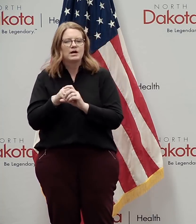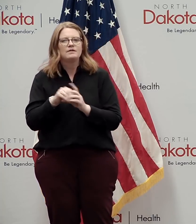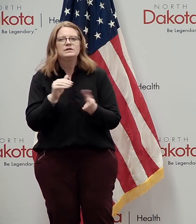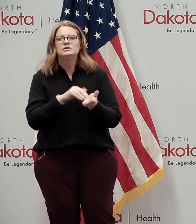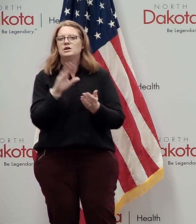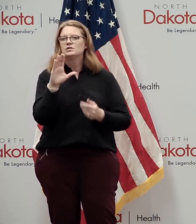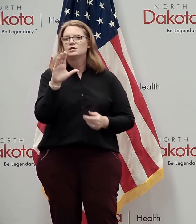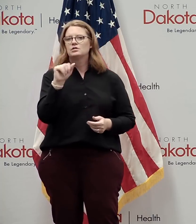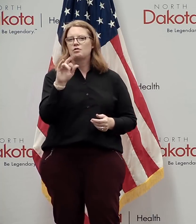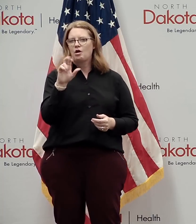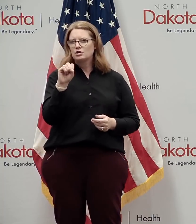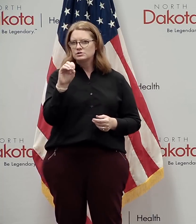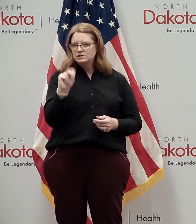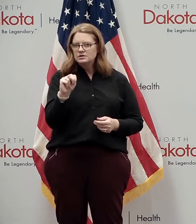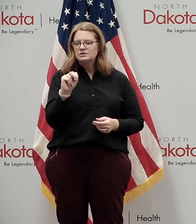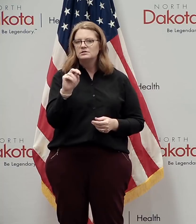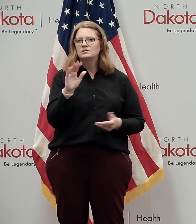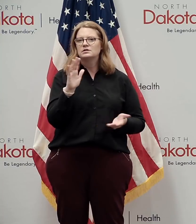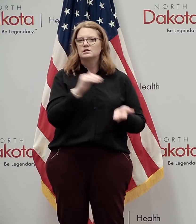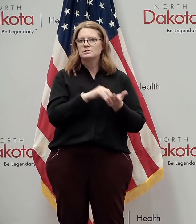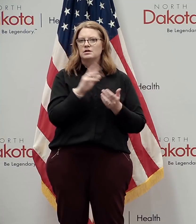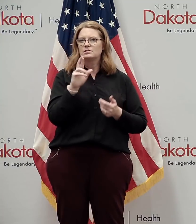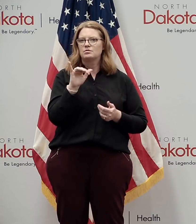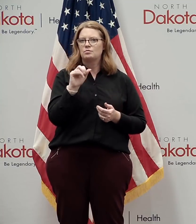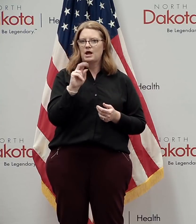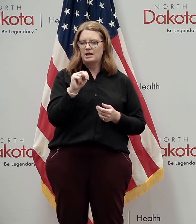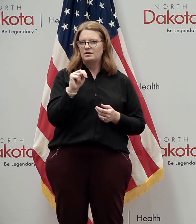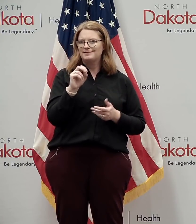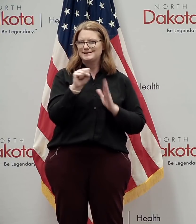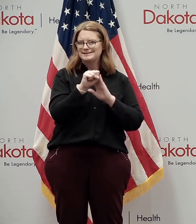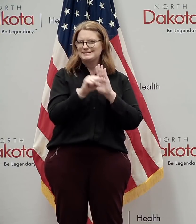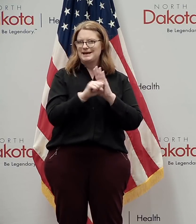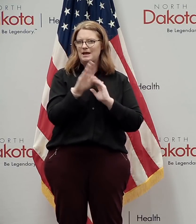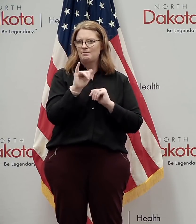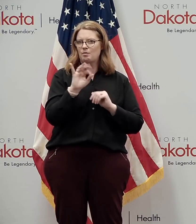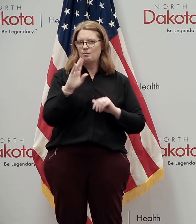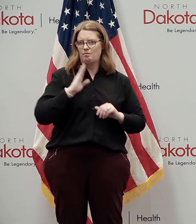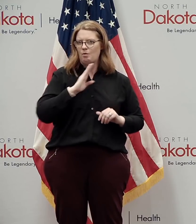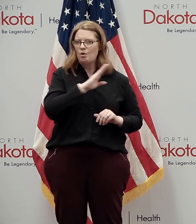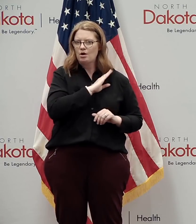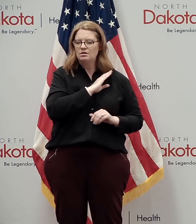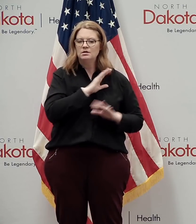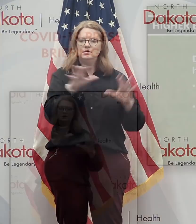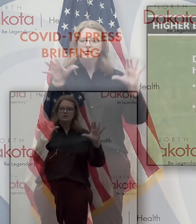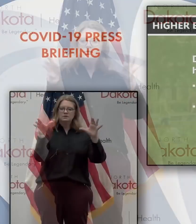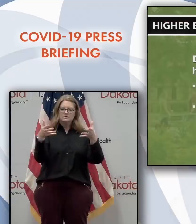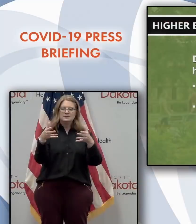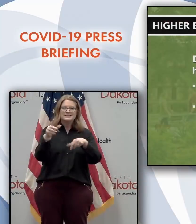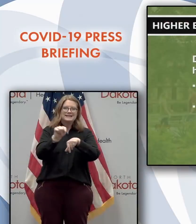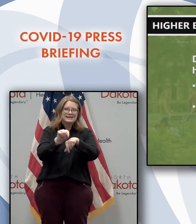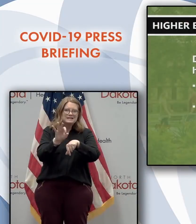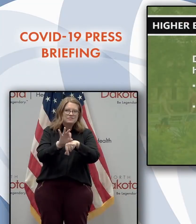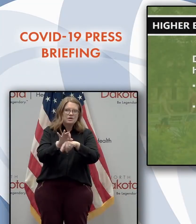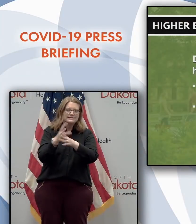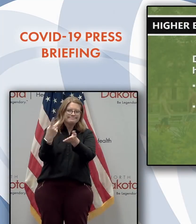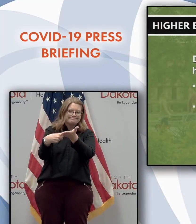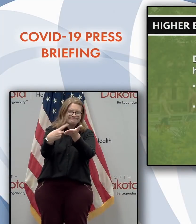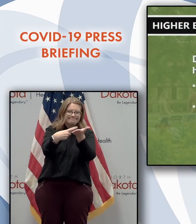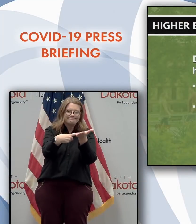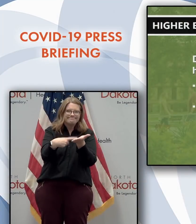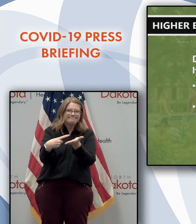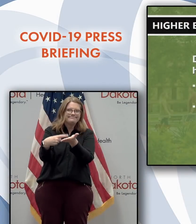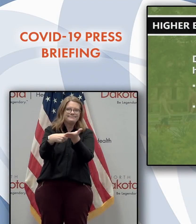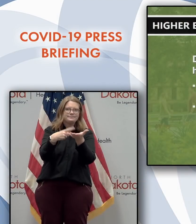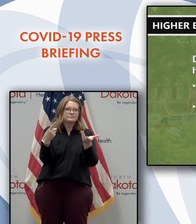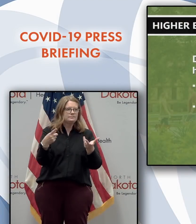Carson, which you've heard his name before, and Dr. Ryan on the state board. So we've got a task force sharing best practices. I just got off the phone.